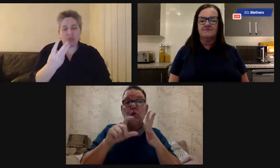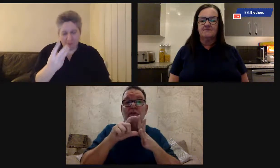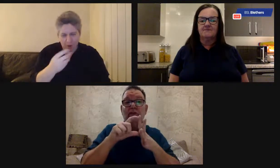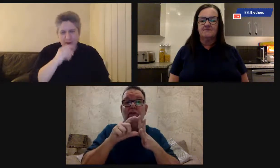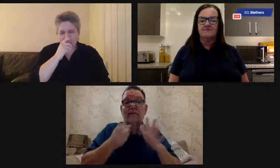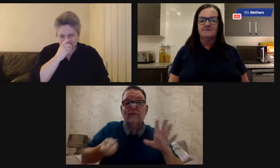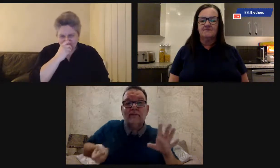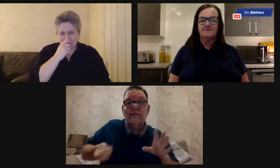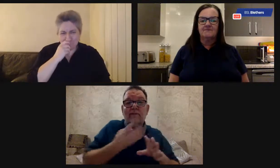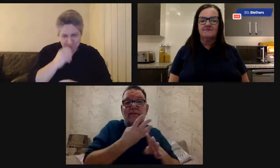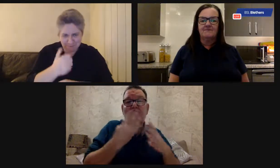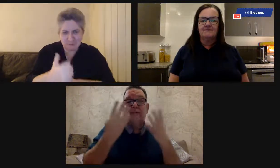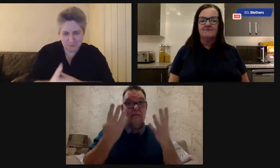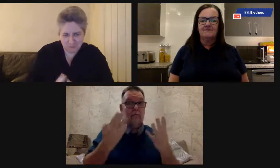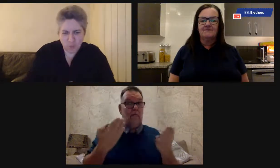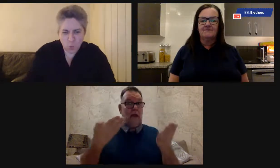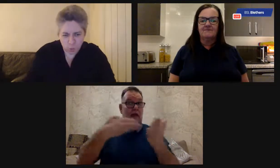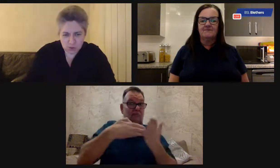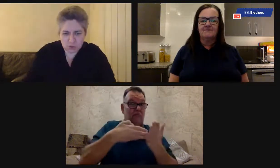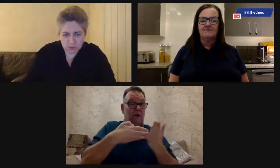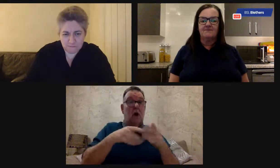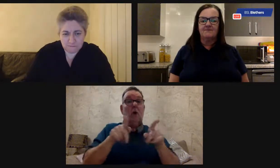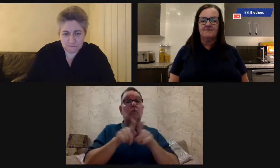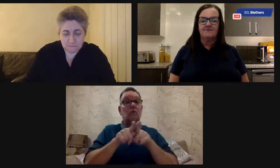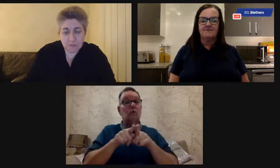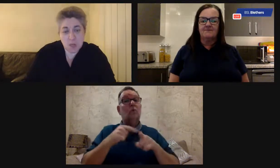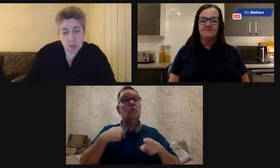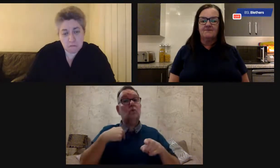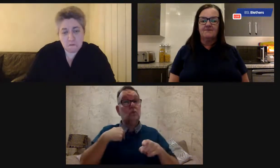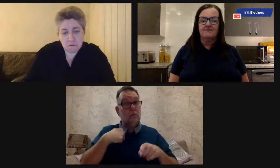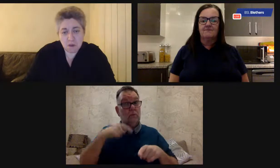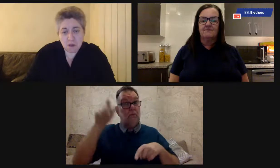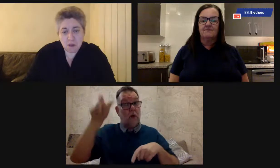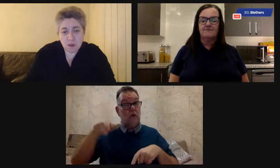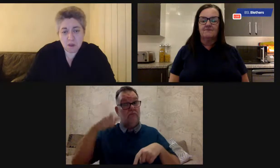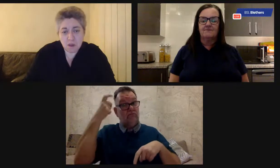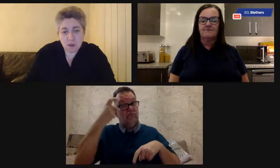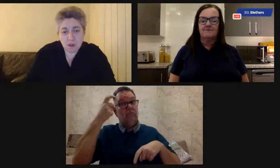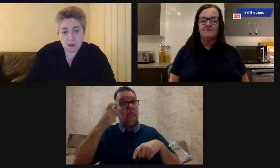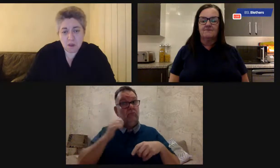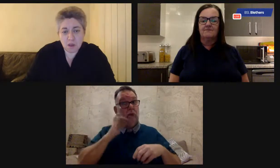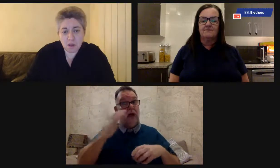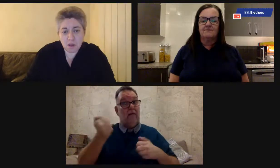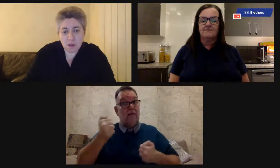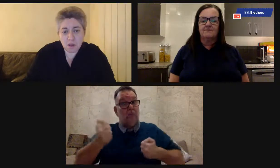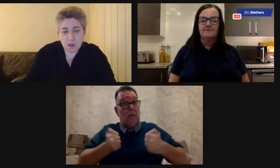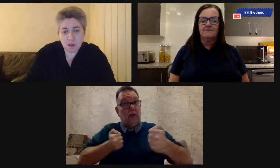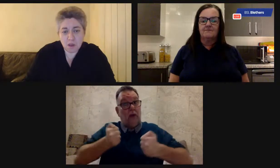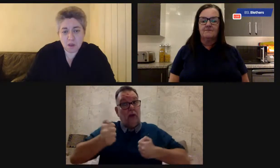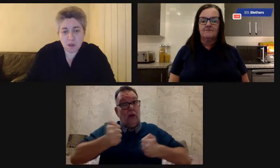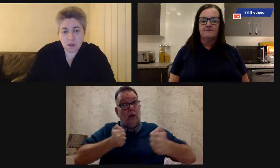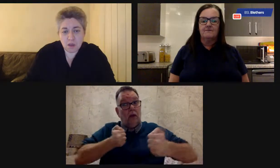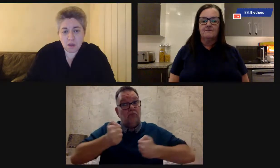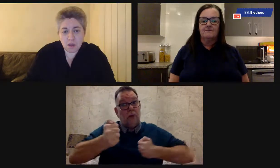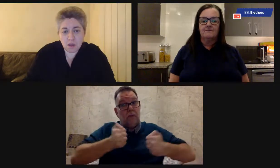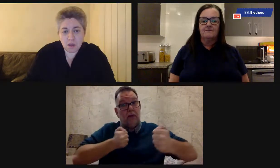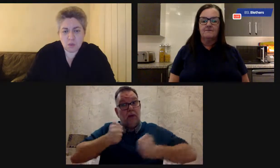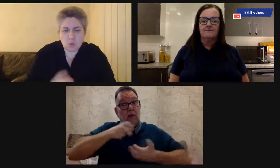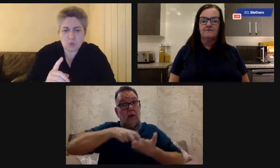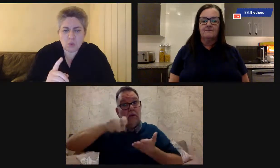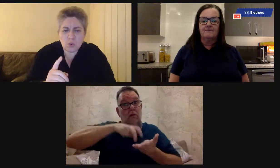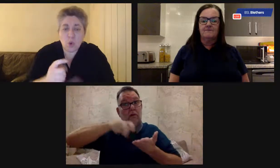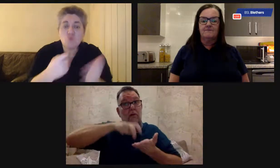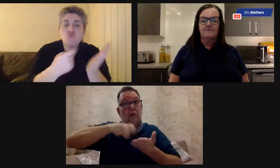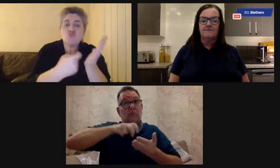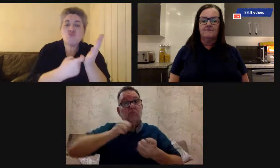oh, it's wooden Skittles? So that's a new activity. So there's